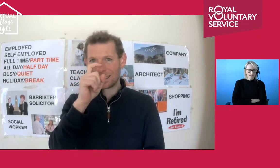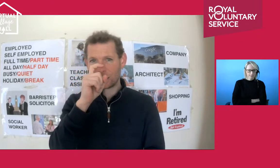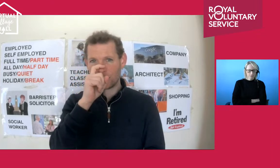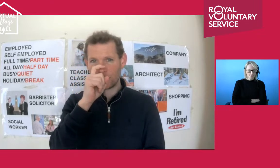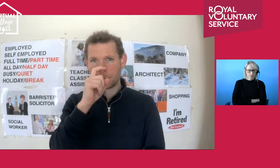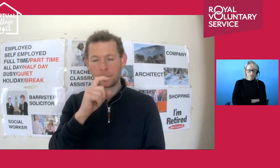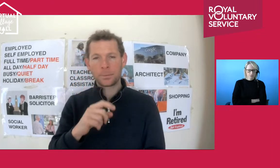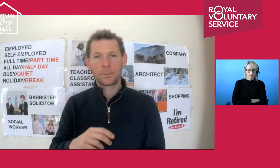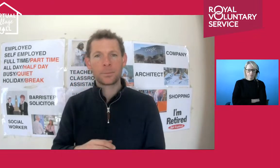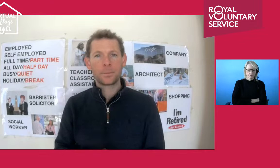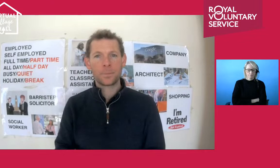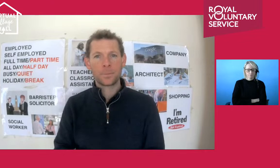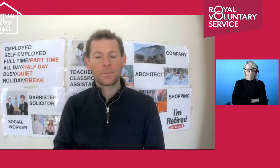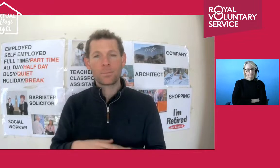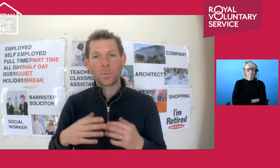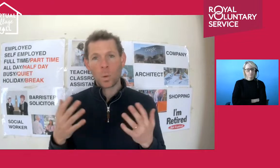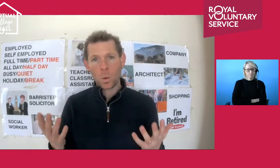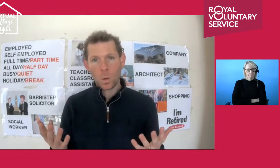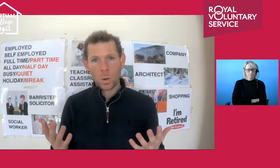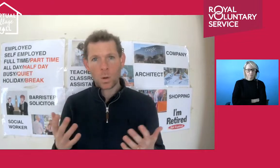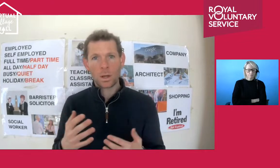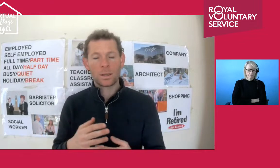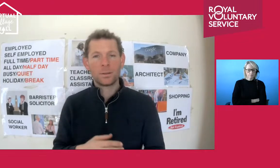two sisters.